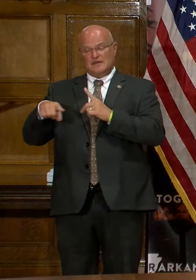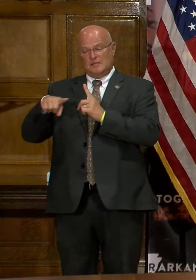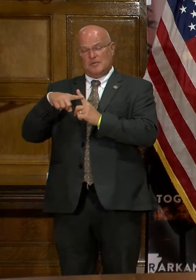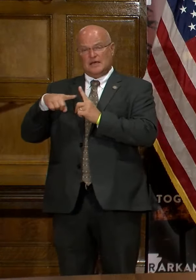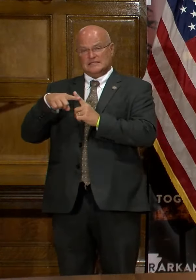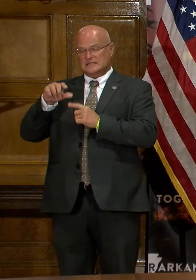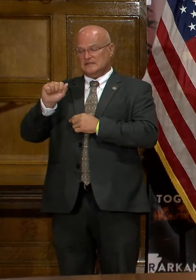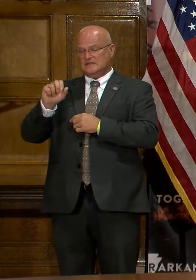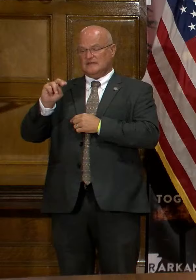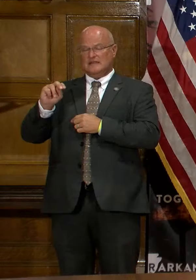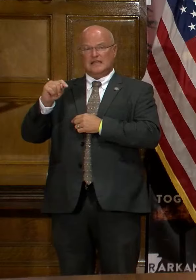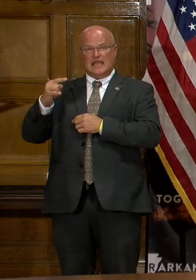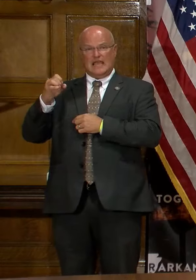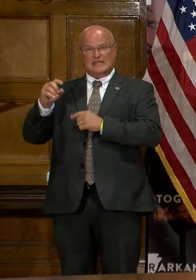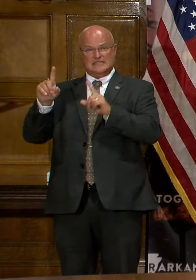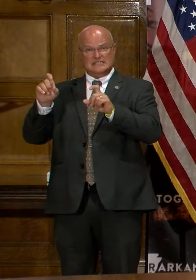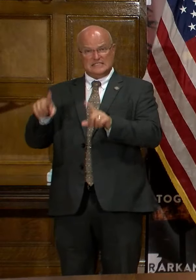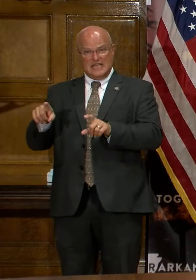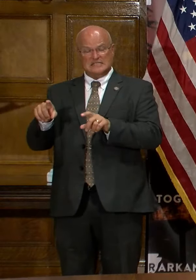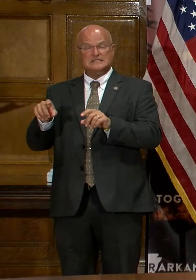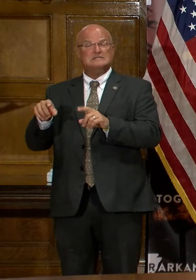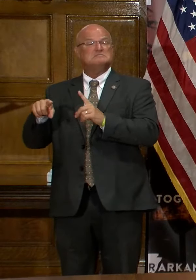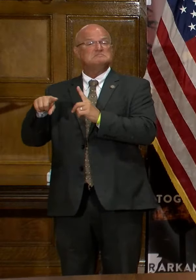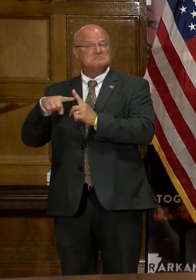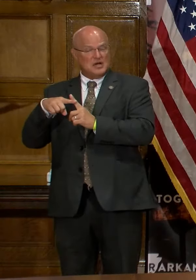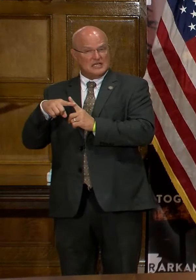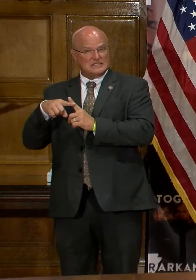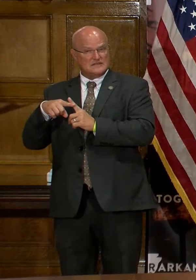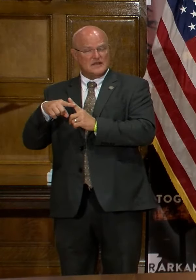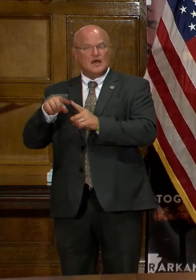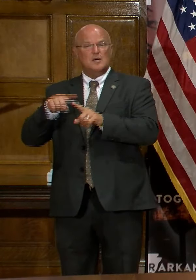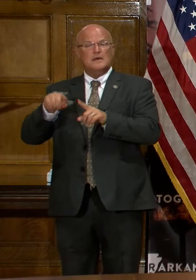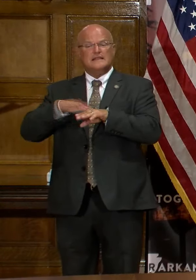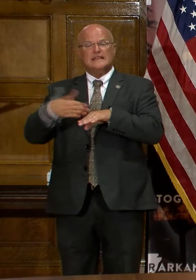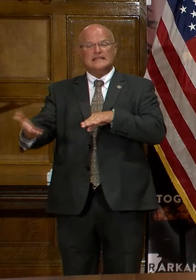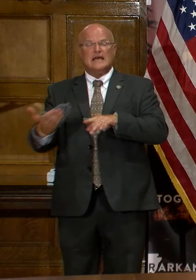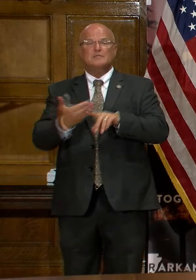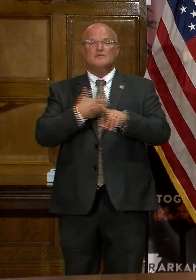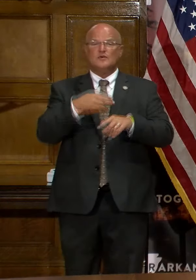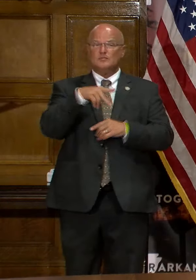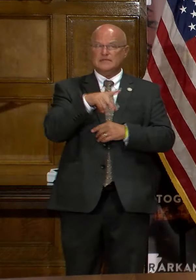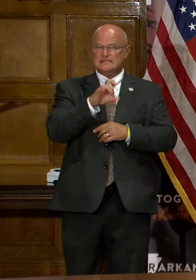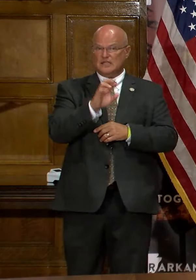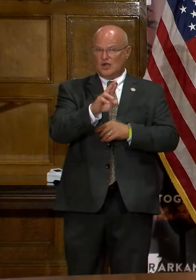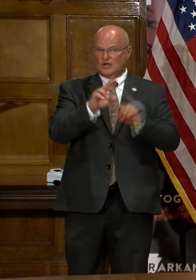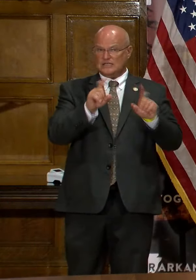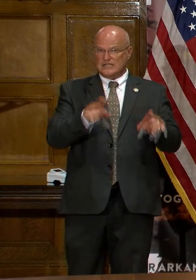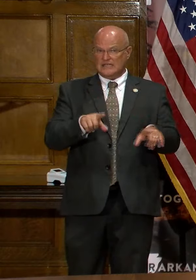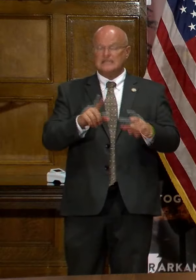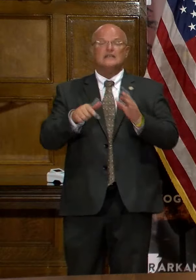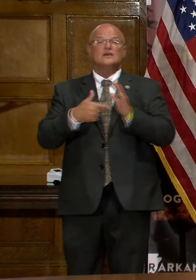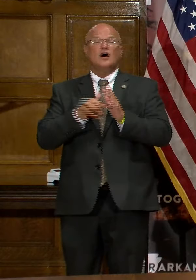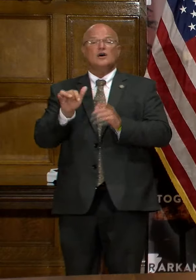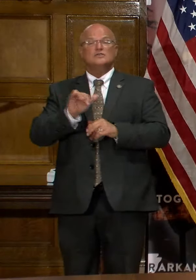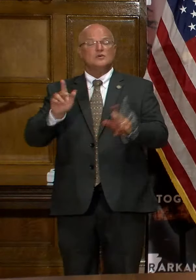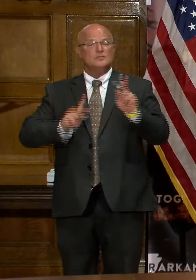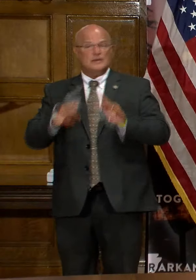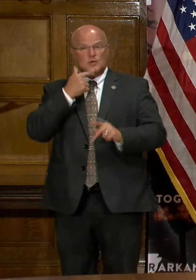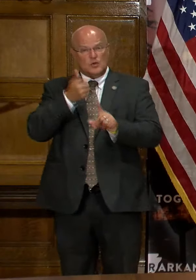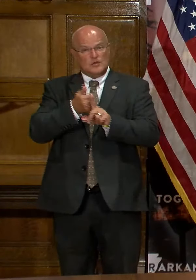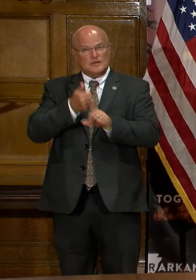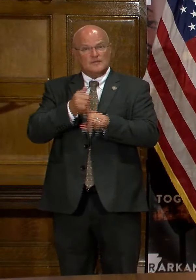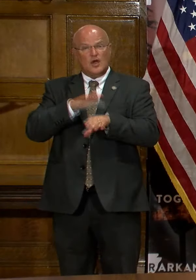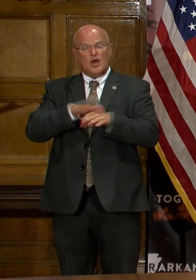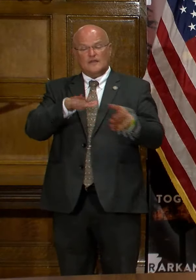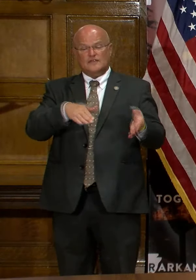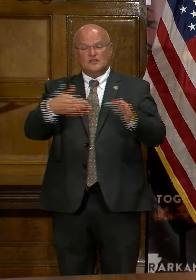test only, they were labeled as a probable case and unfortunately they expired. These will also include individuals who had on their